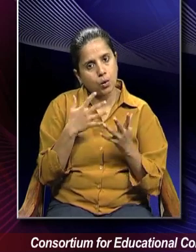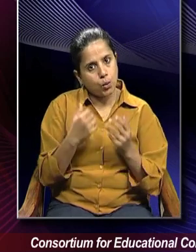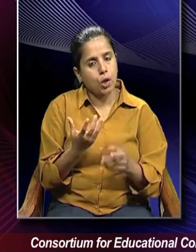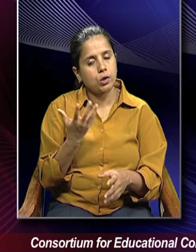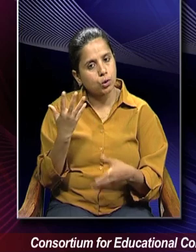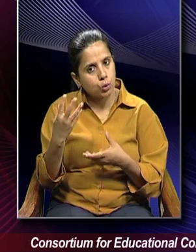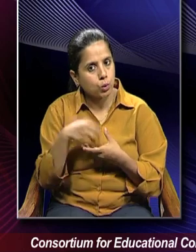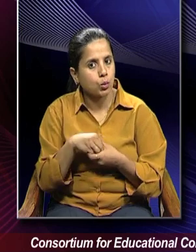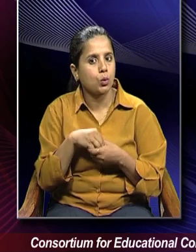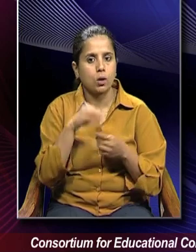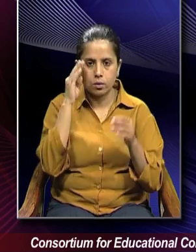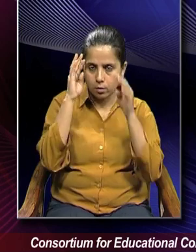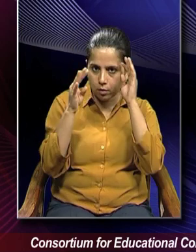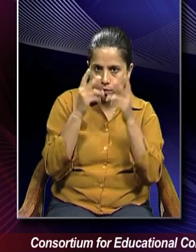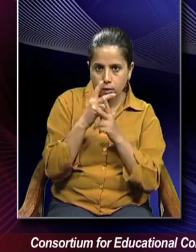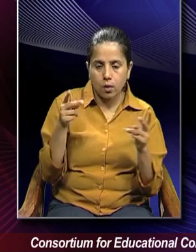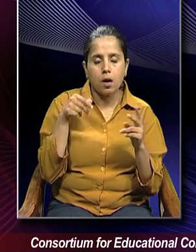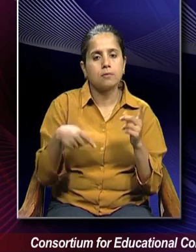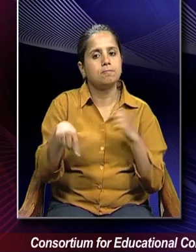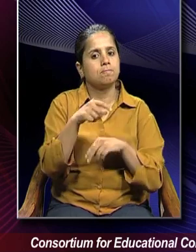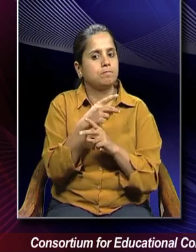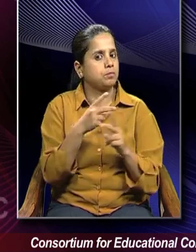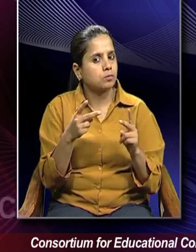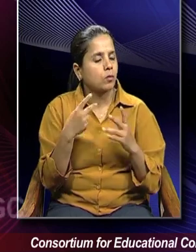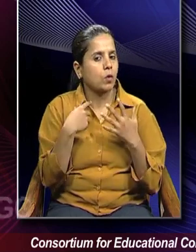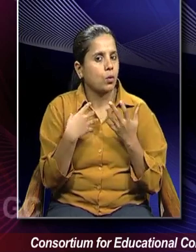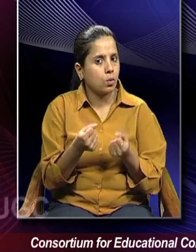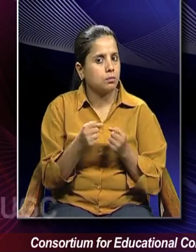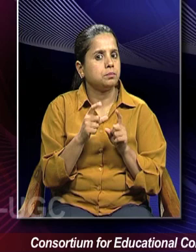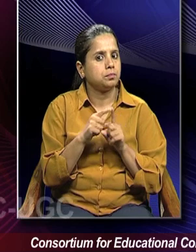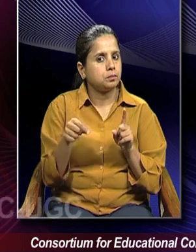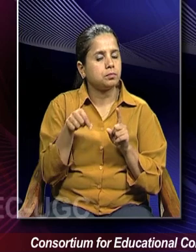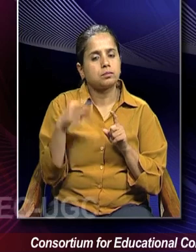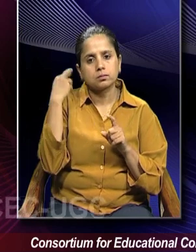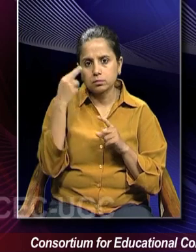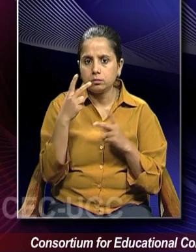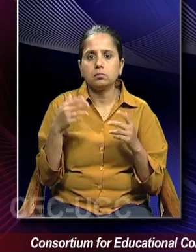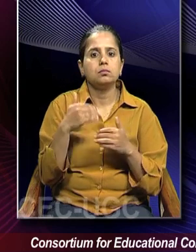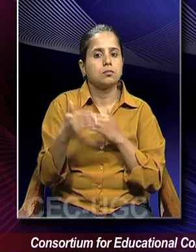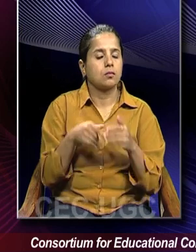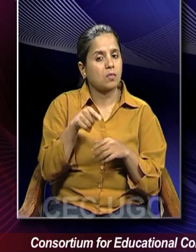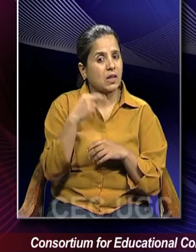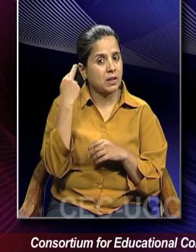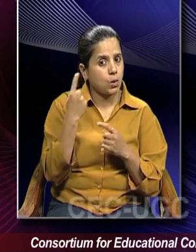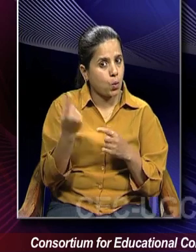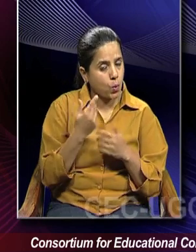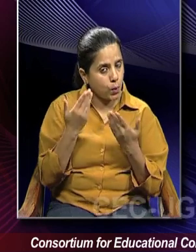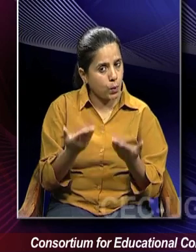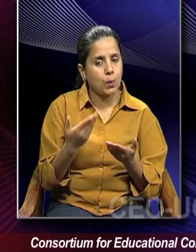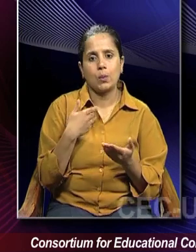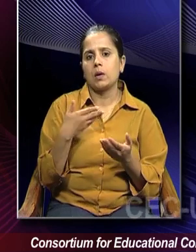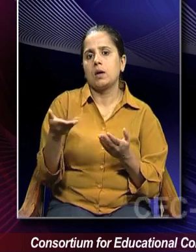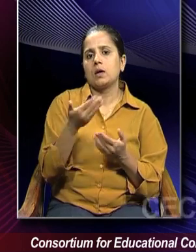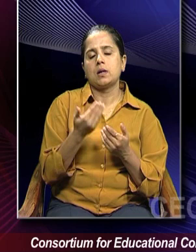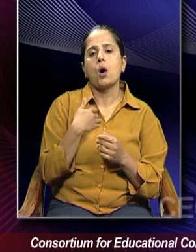include creativity, we wanted to combine creativity with that of rationality, and for that only we are